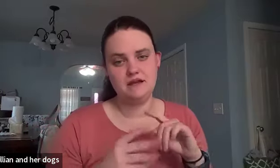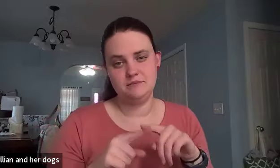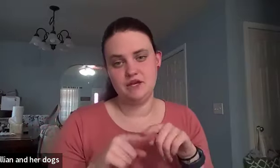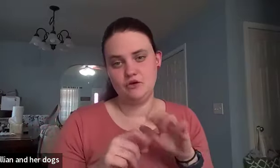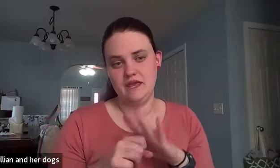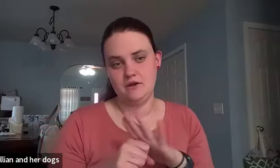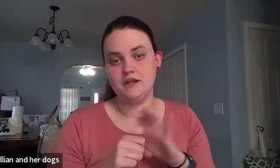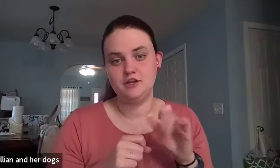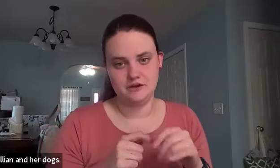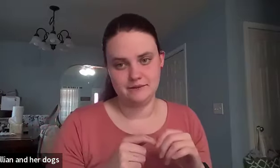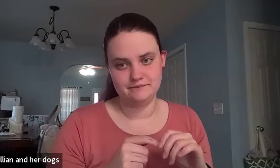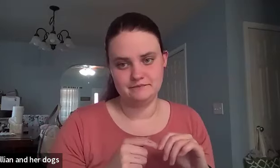kind of depend on the area you're in.